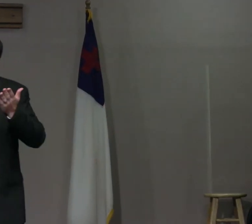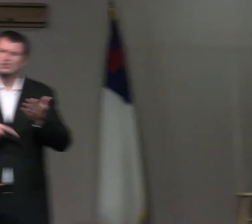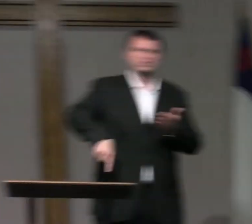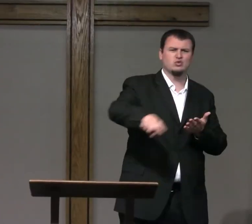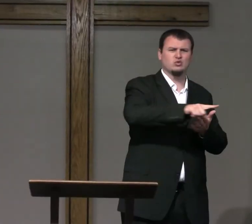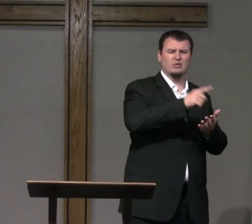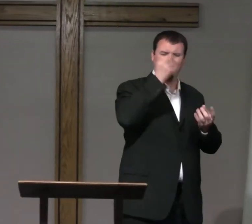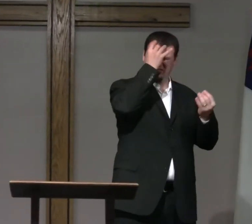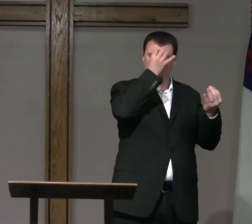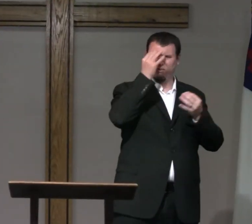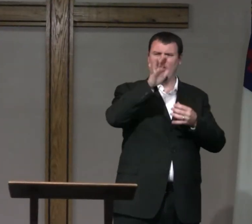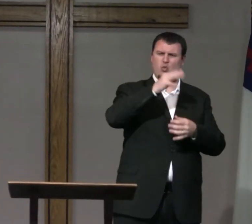So I encourage you,